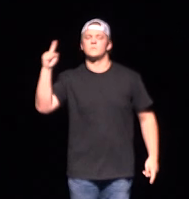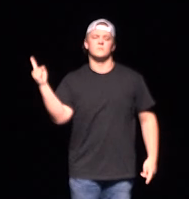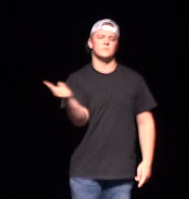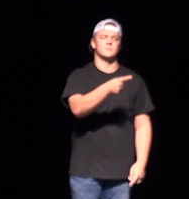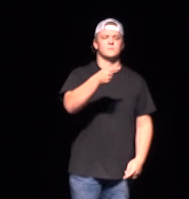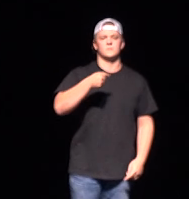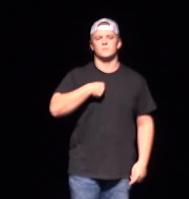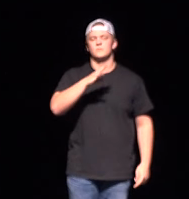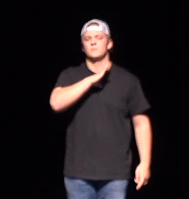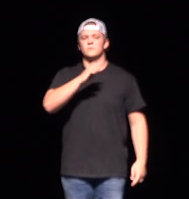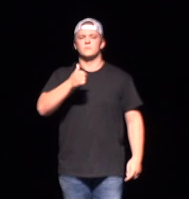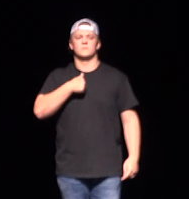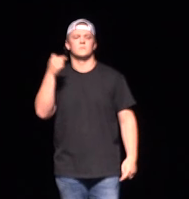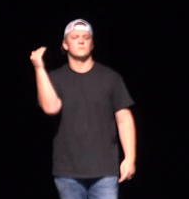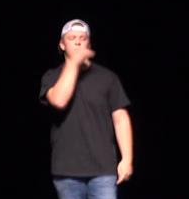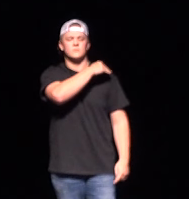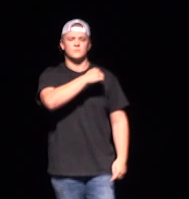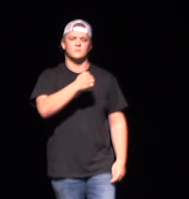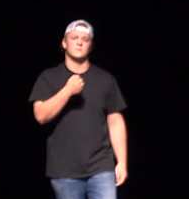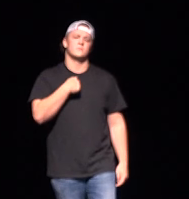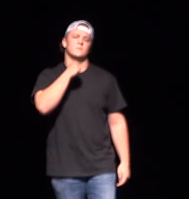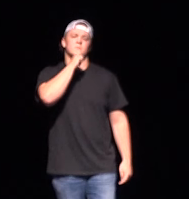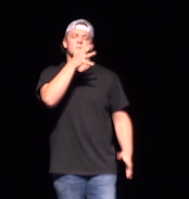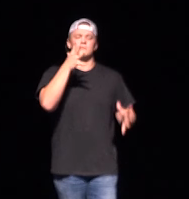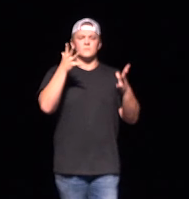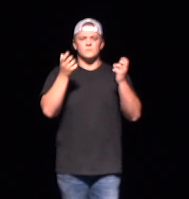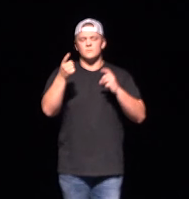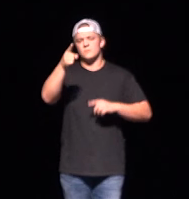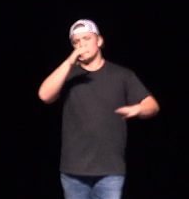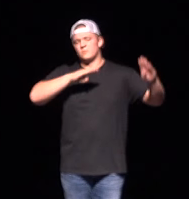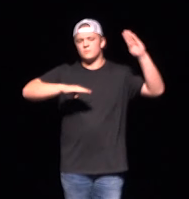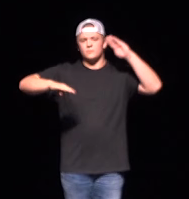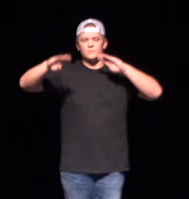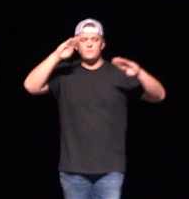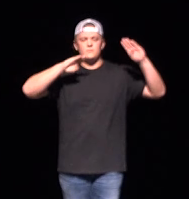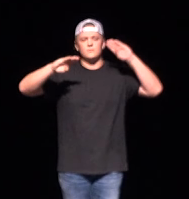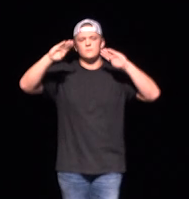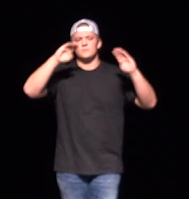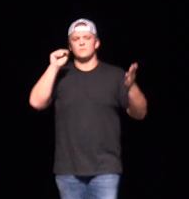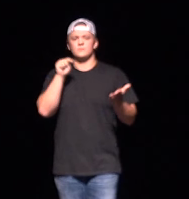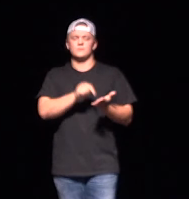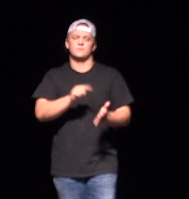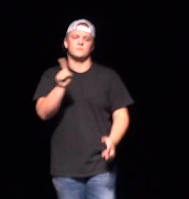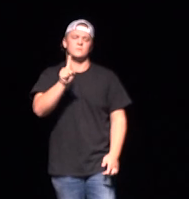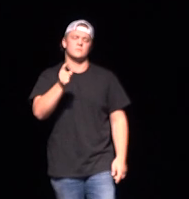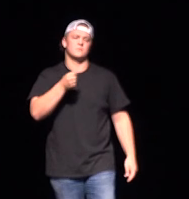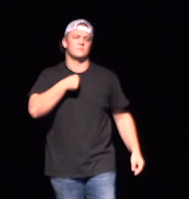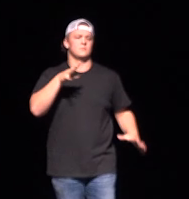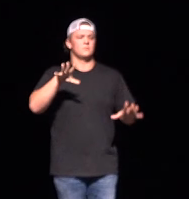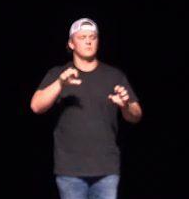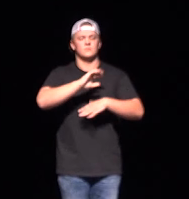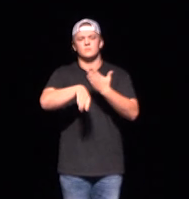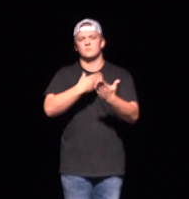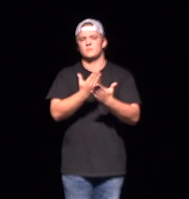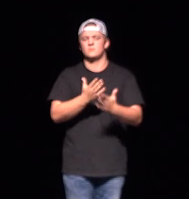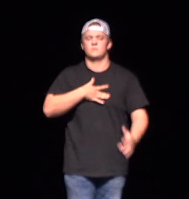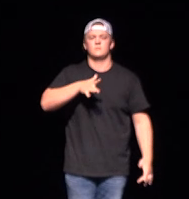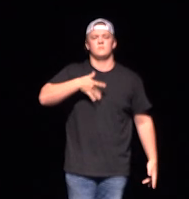where I tell you I'm fine, but I'm lying I just don't want you to worry This is the part where I take all my